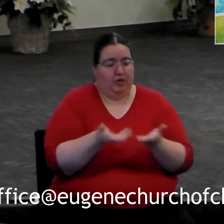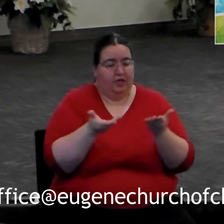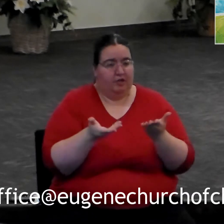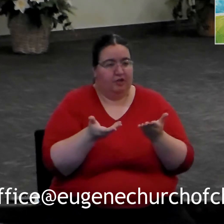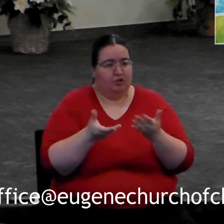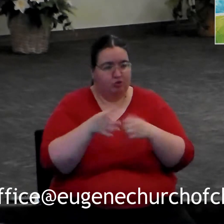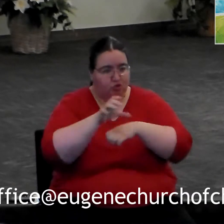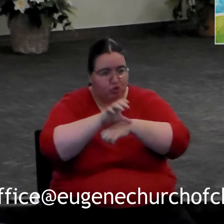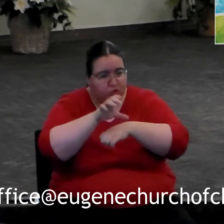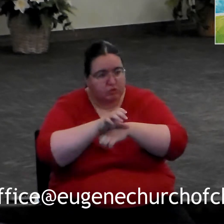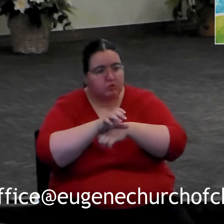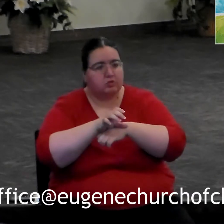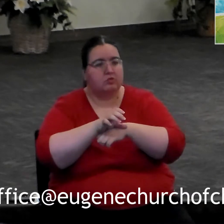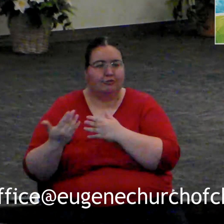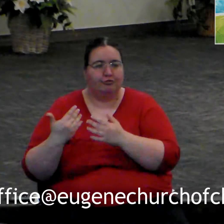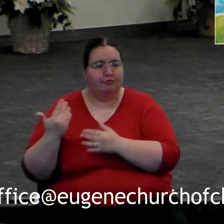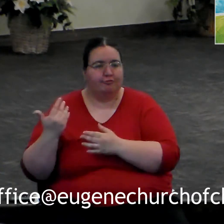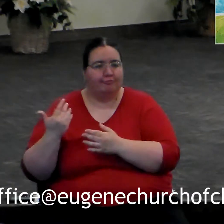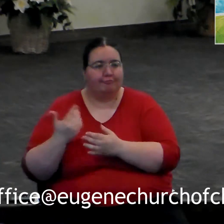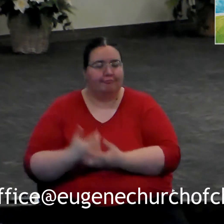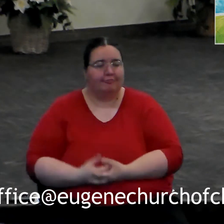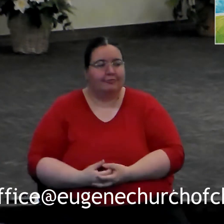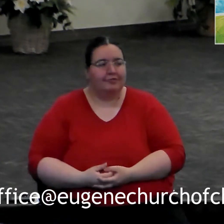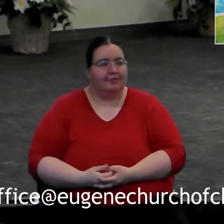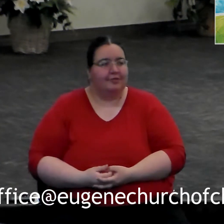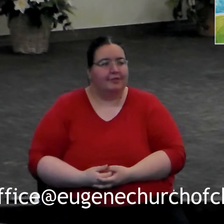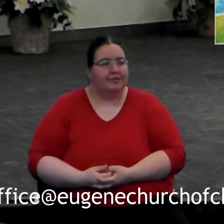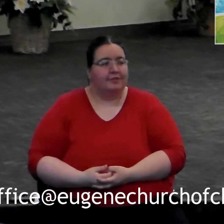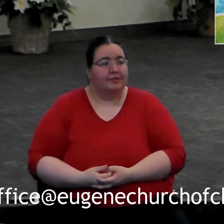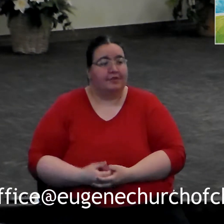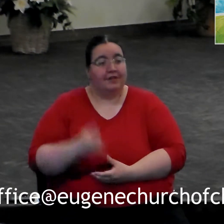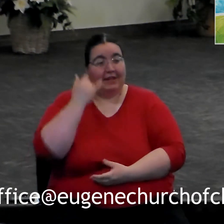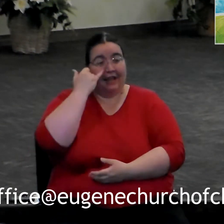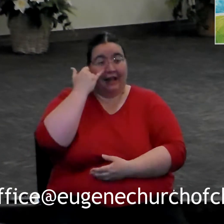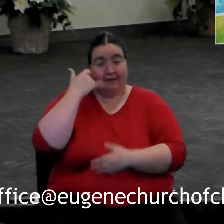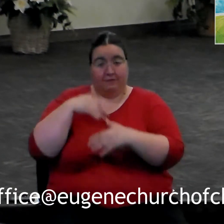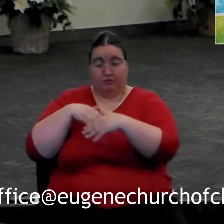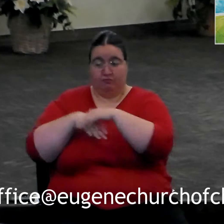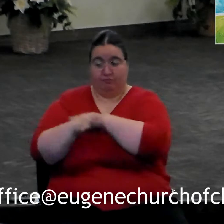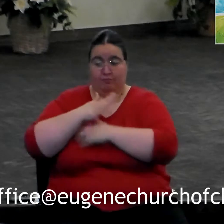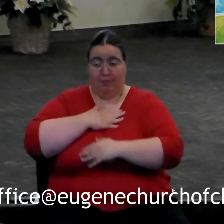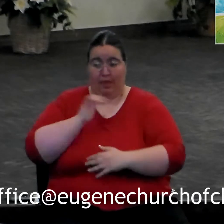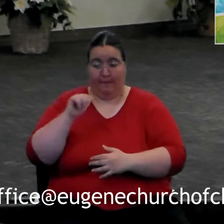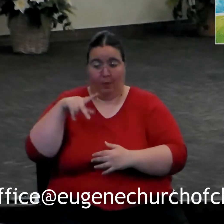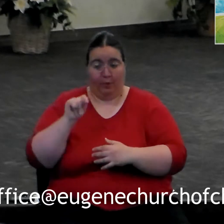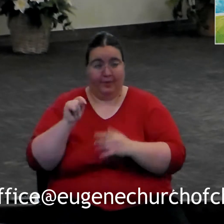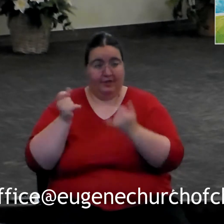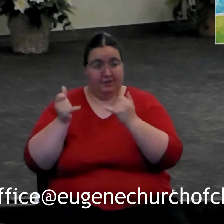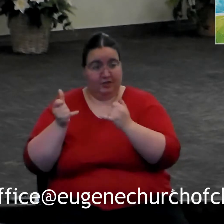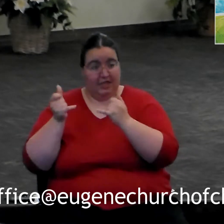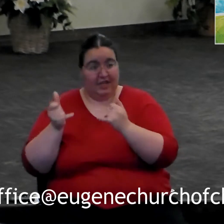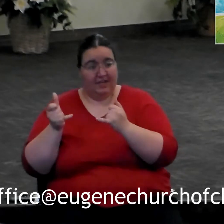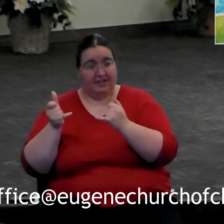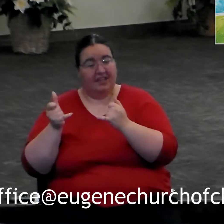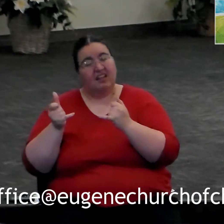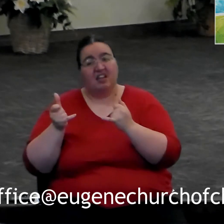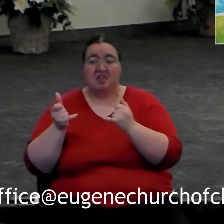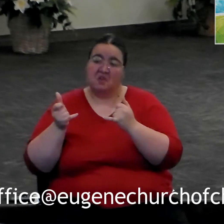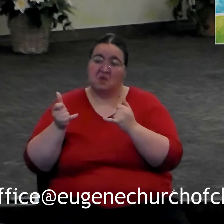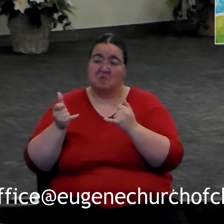further and further away from those things, we start to realize that a lot of that stuff just doesn't matter. You walk to my apartment today and you make